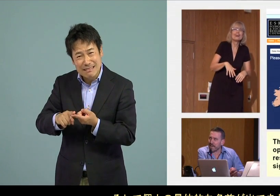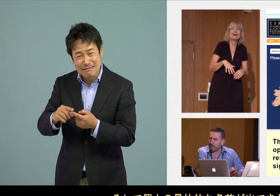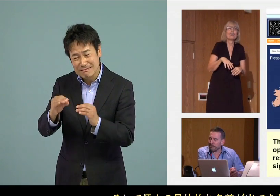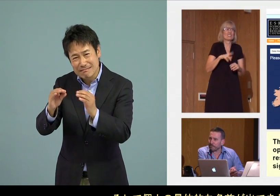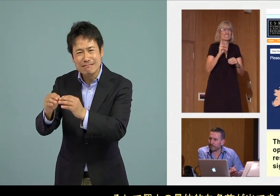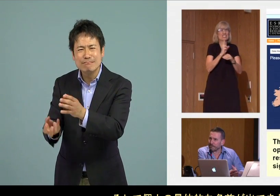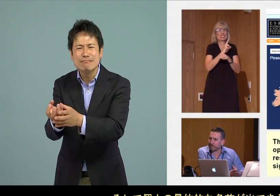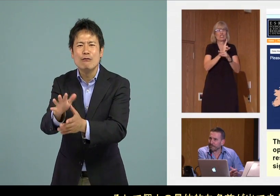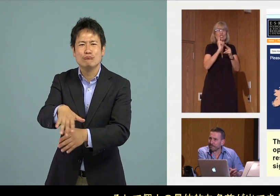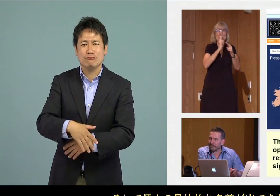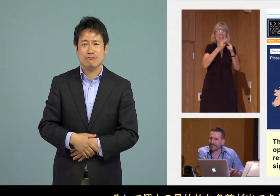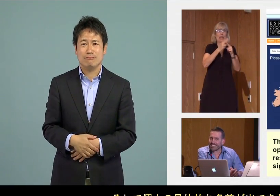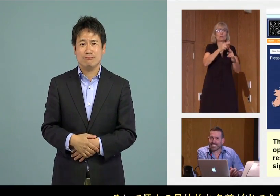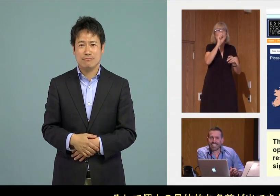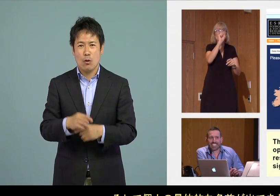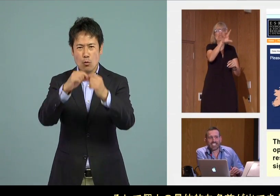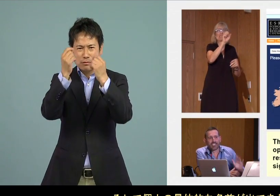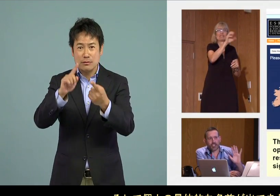by name.